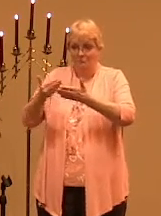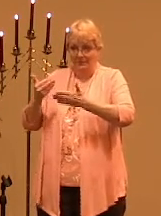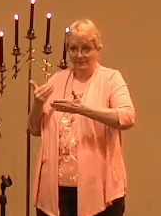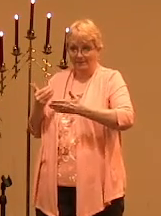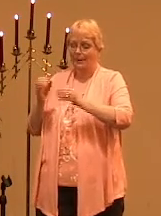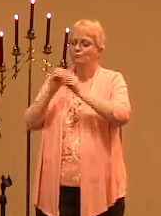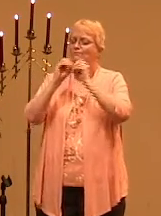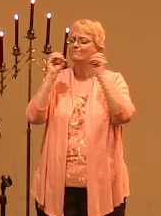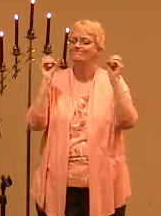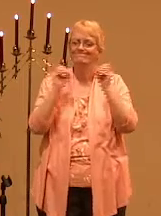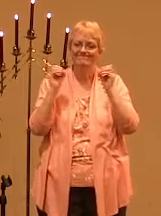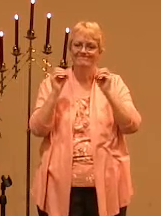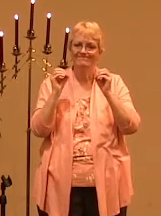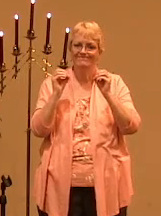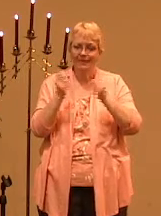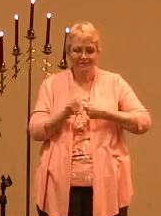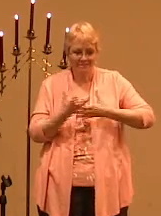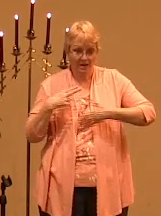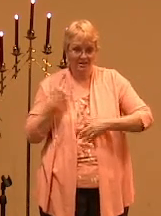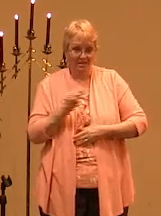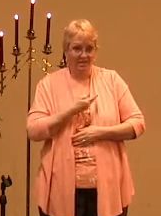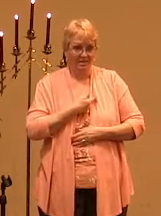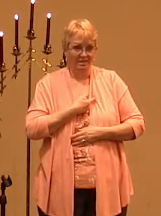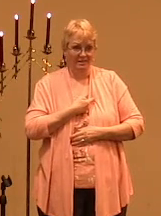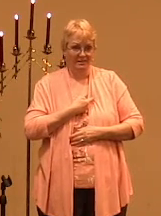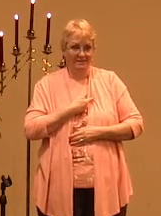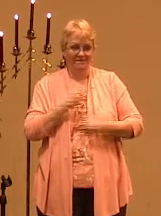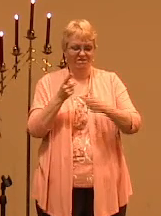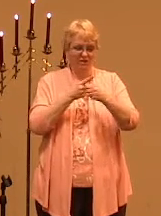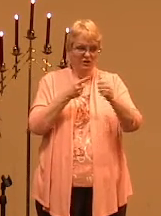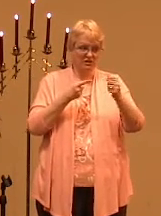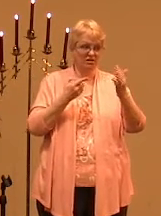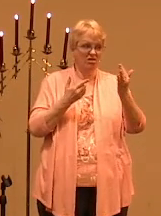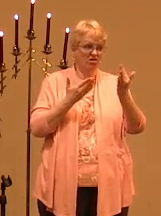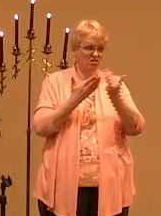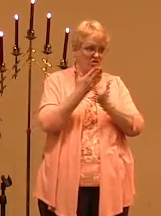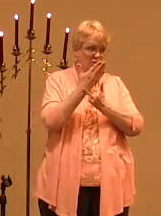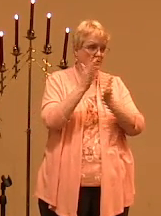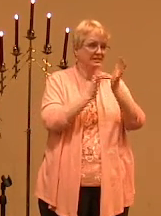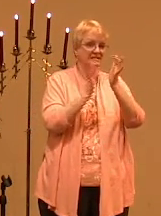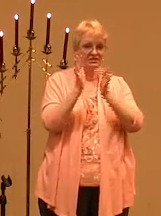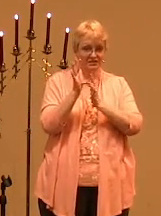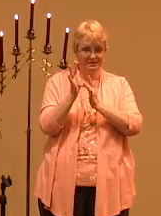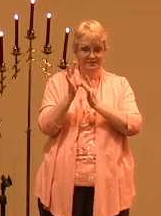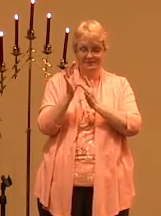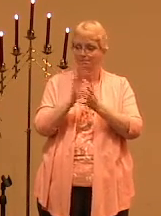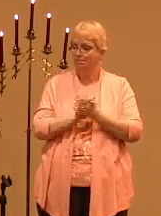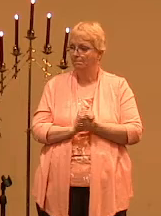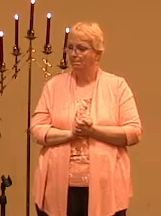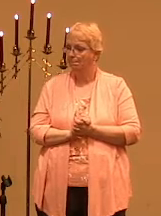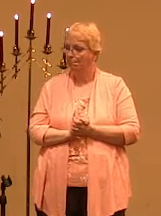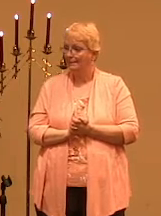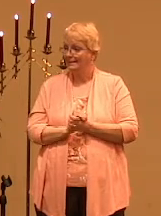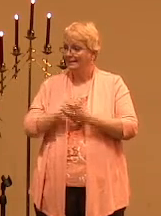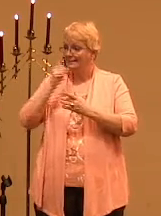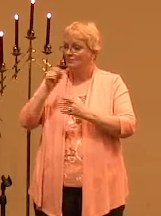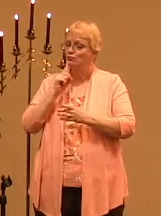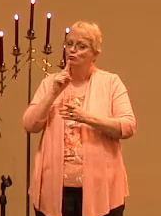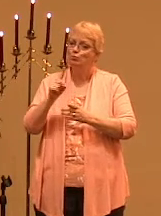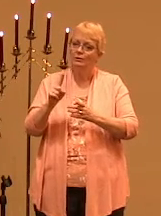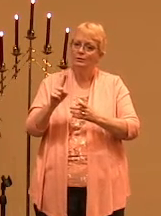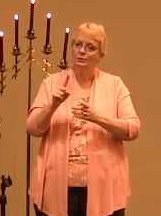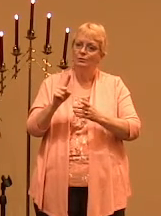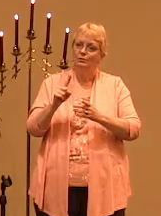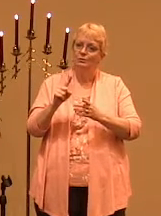there is nothing that affects us that doesn't first go through the throne room of God. And he is so faithful